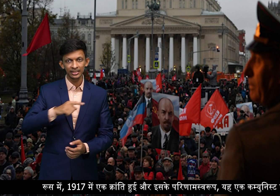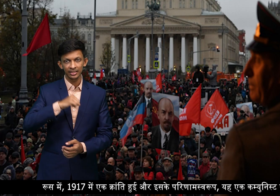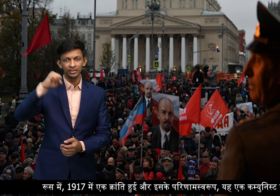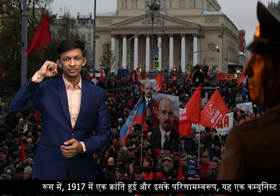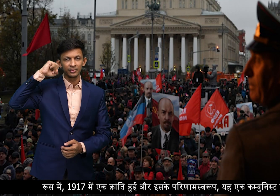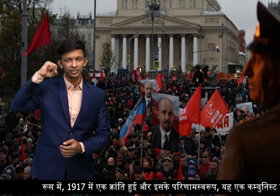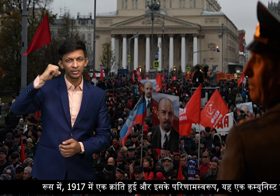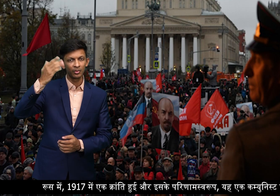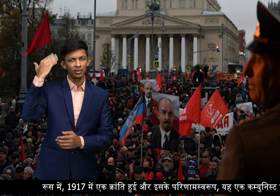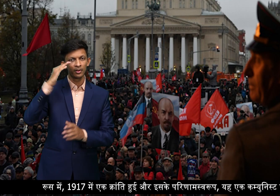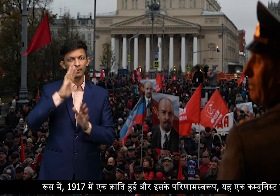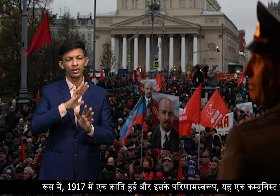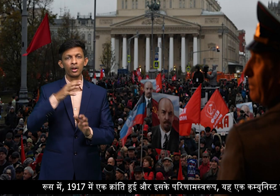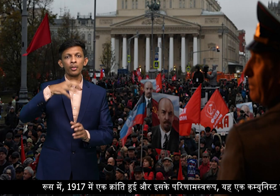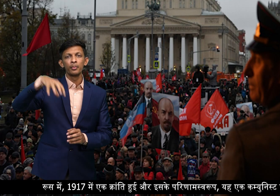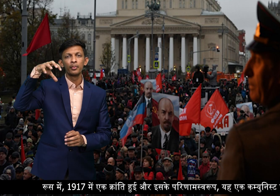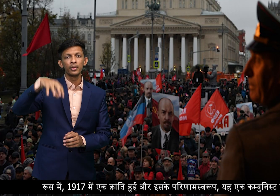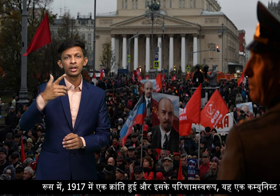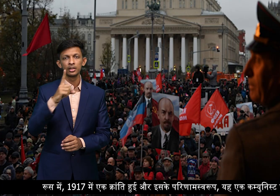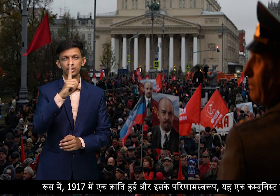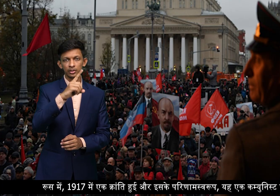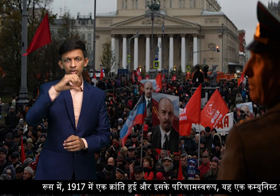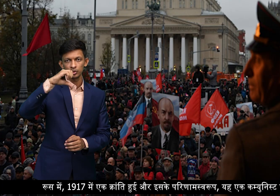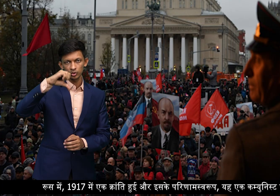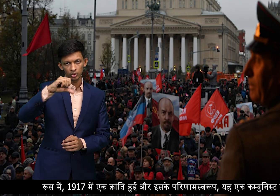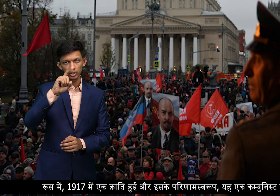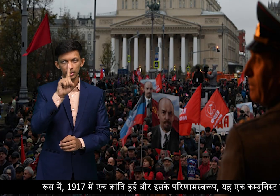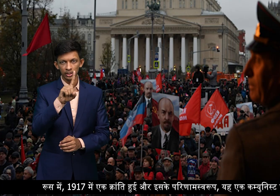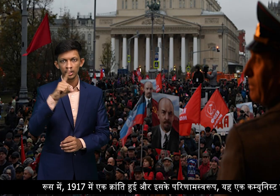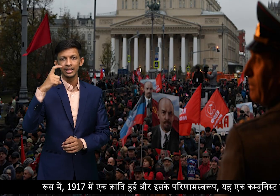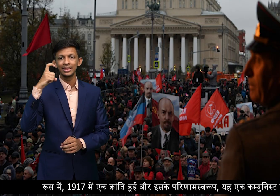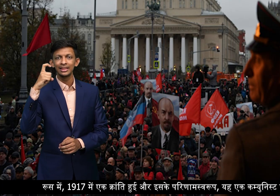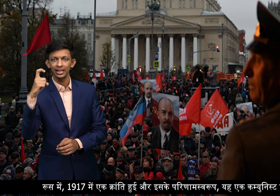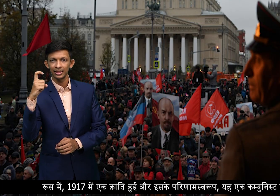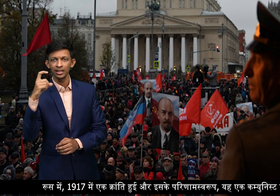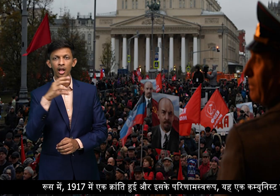In Russia, a revolution took place in 1917,